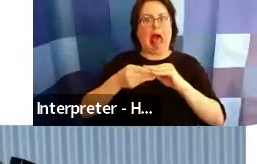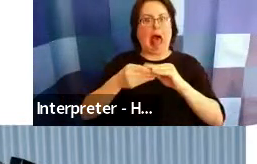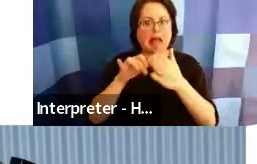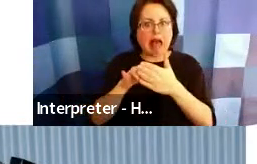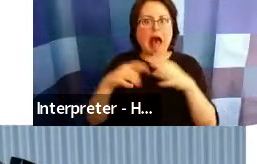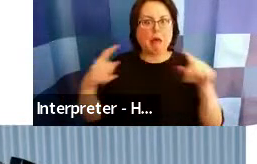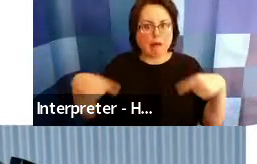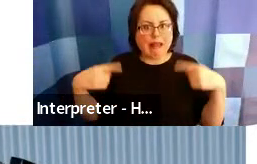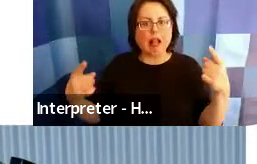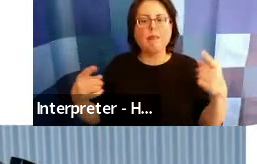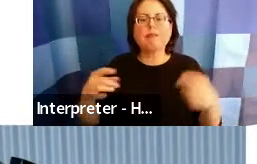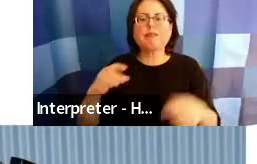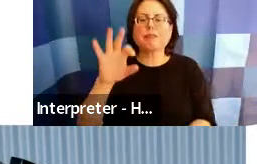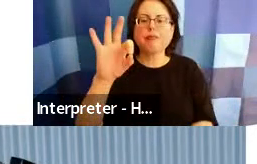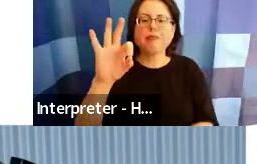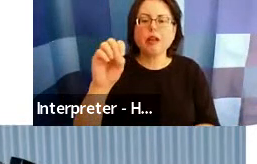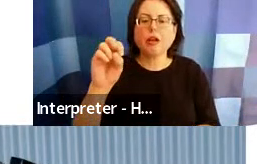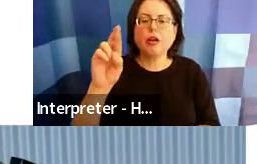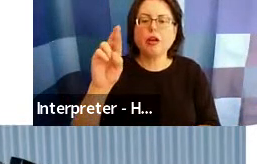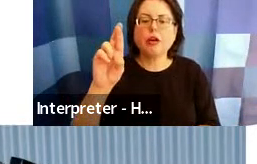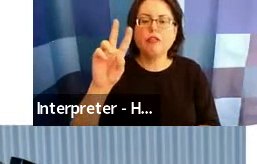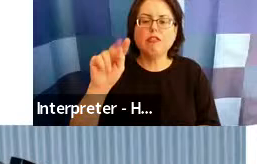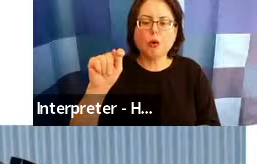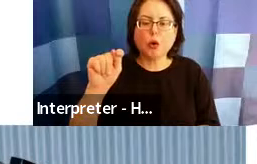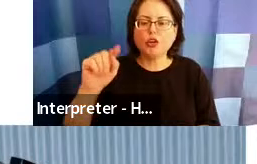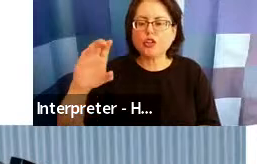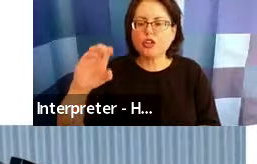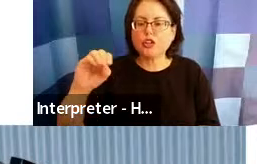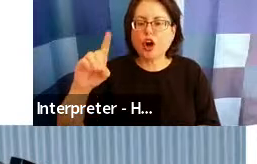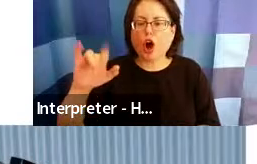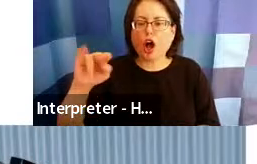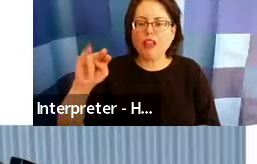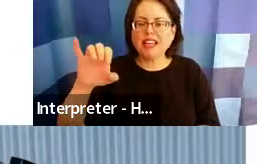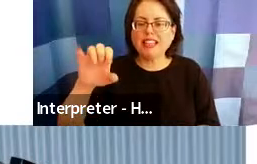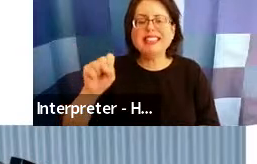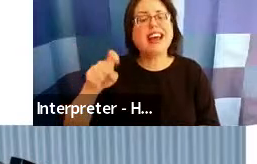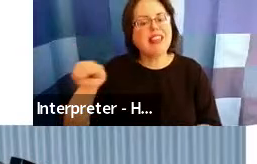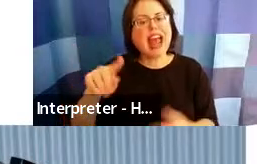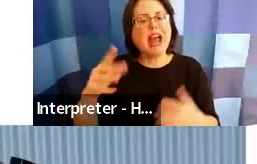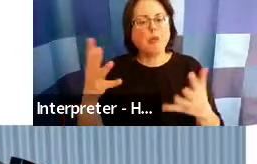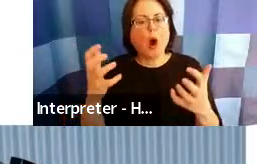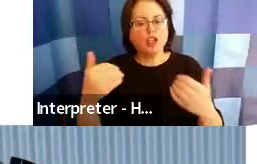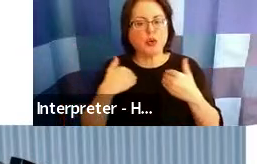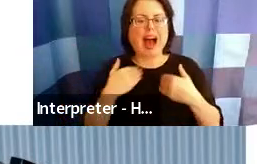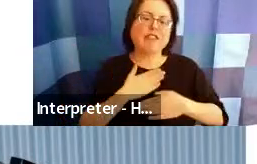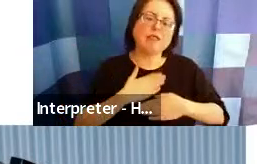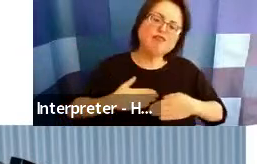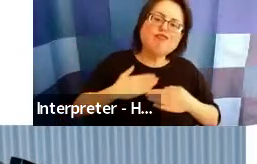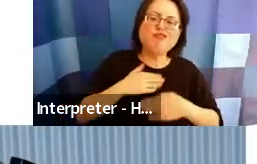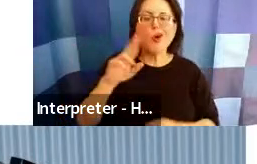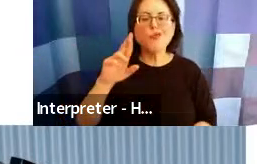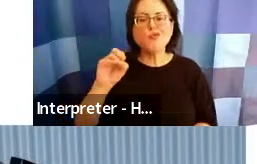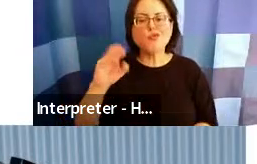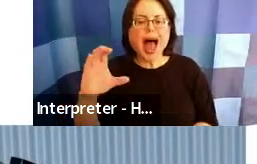like Fort Collins that are interested in more recreational opportunities, we've looked at hand trikes and tandem